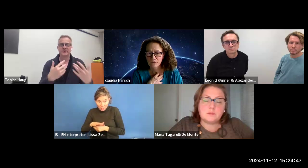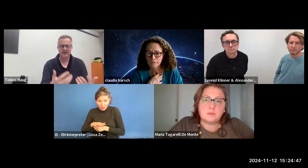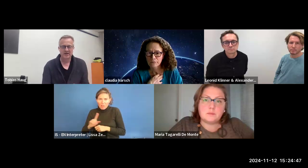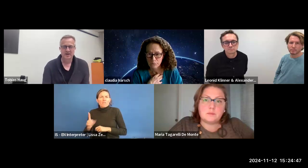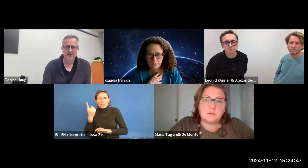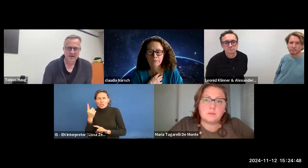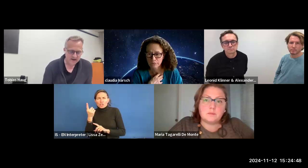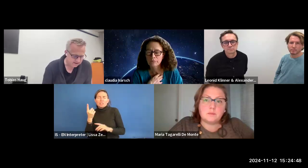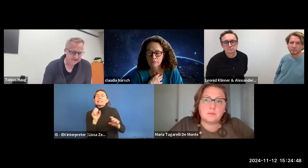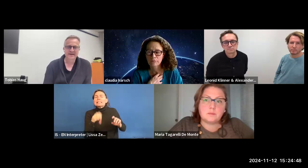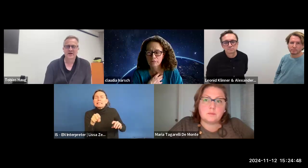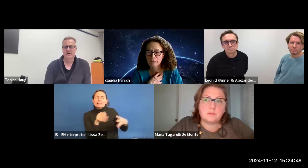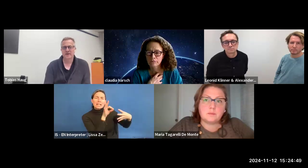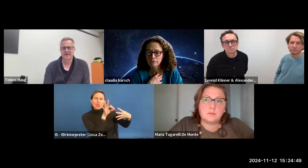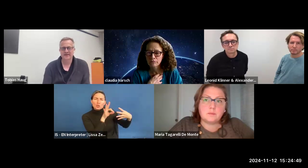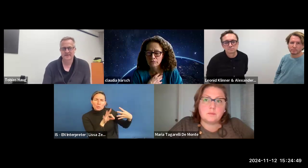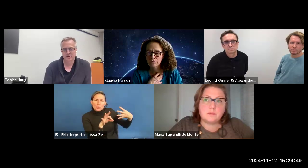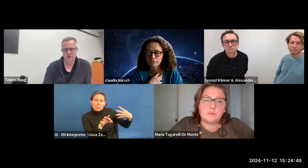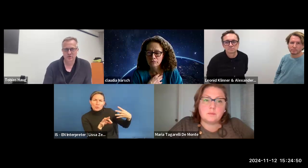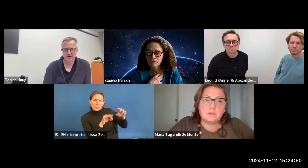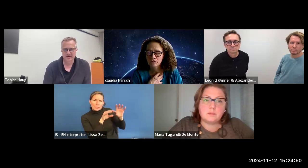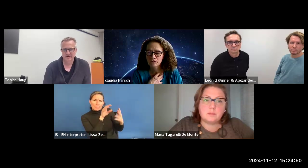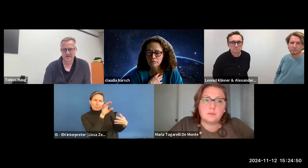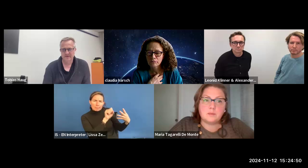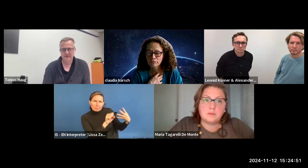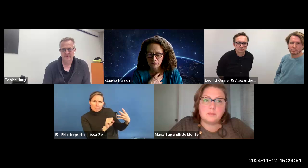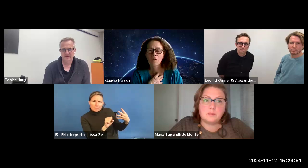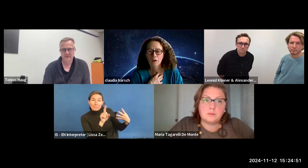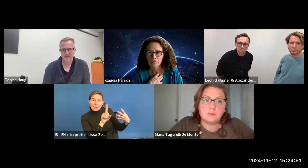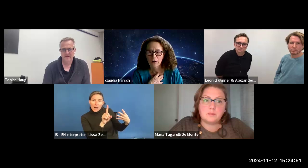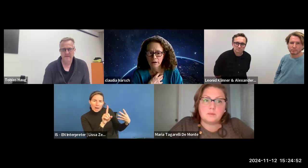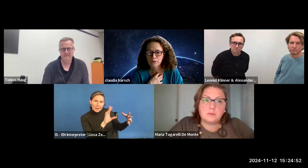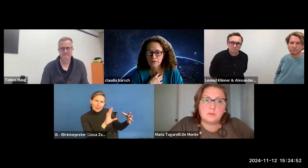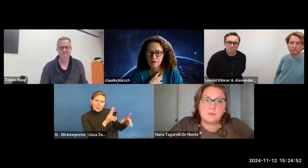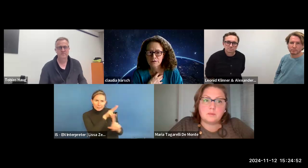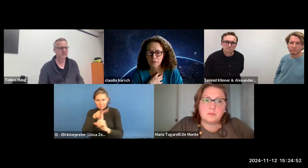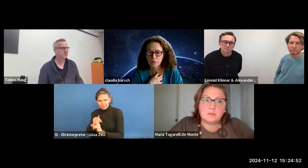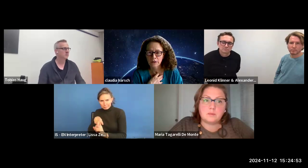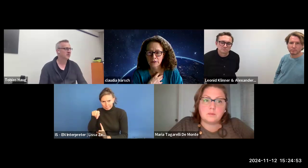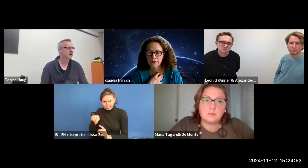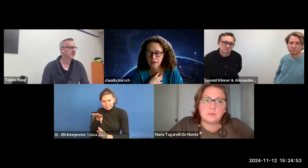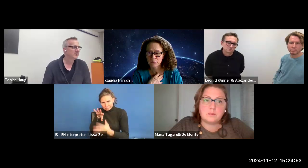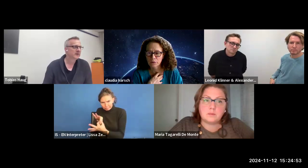identified descriptors and let's see how they make sense in the local context. I would say so. And the